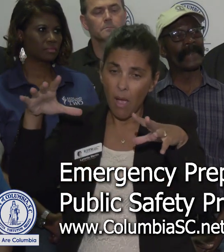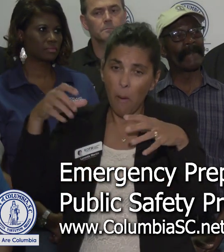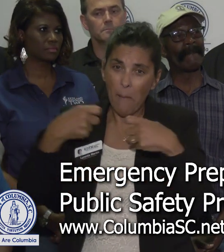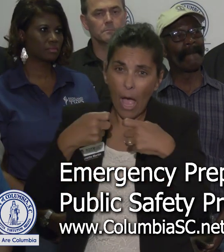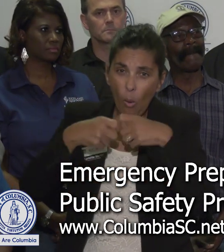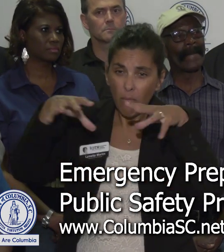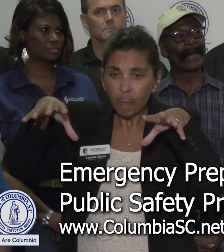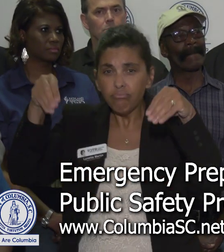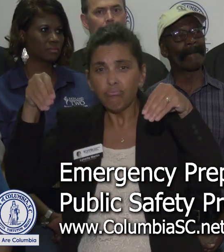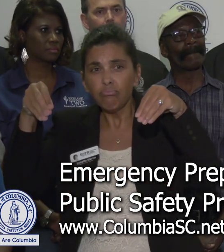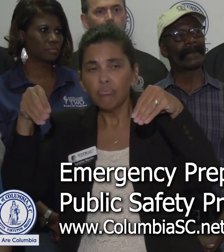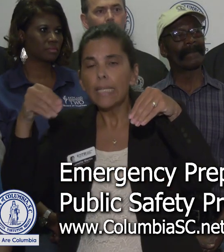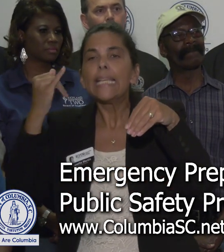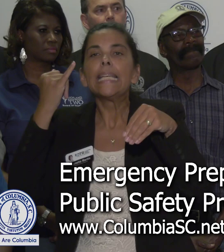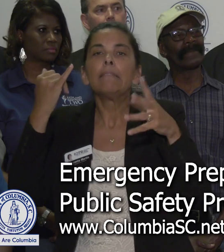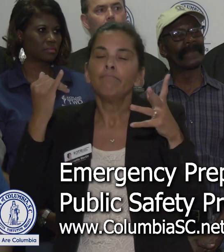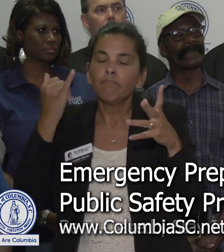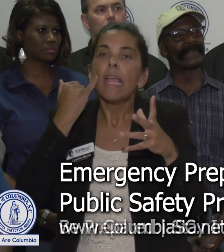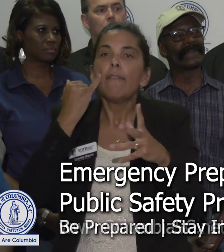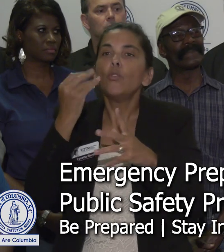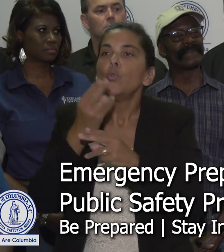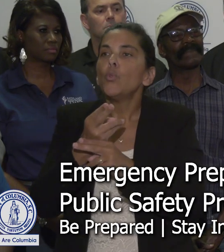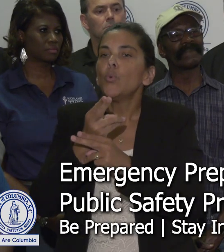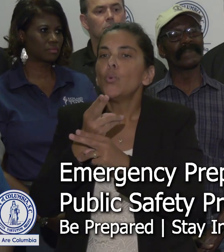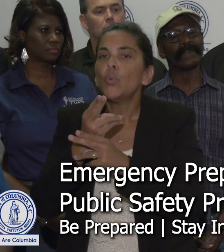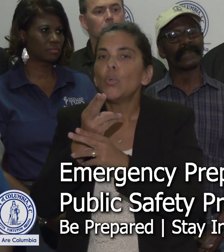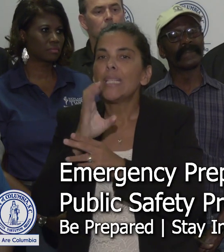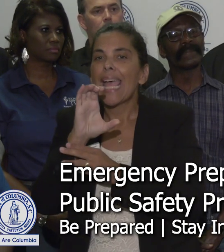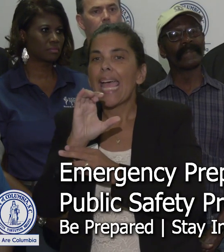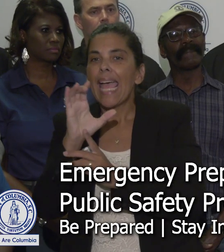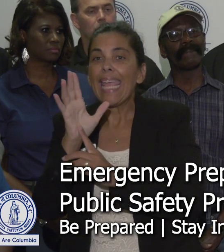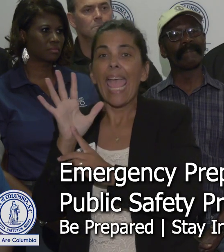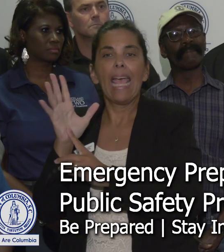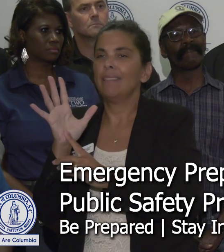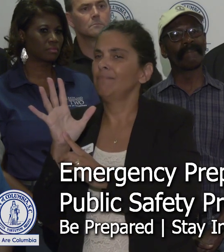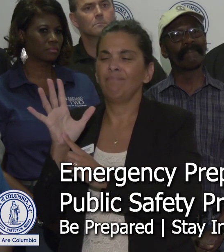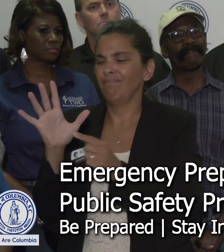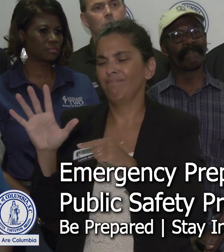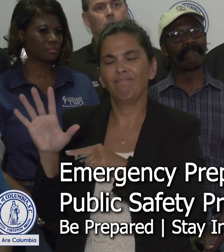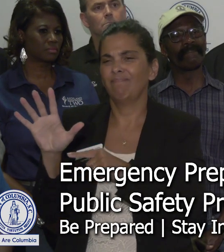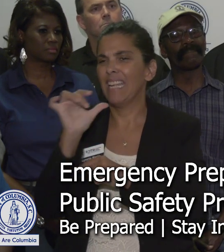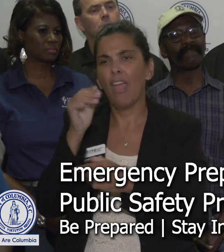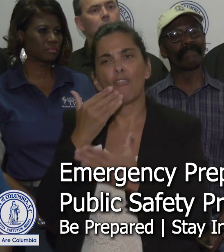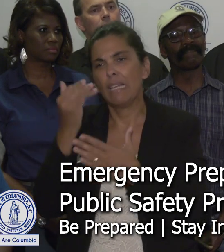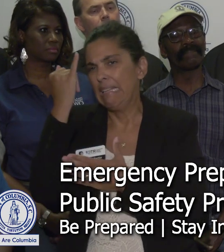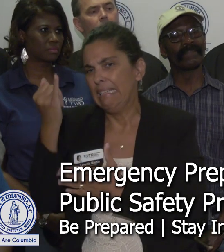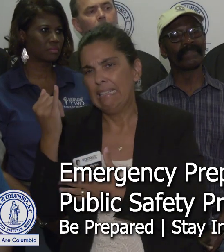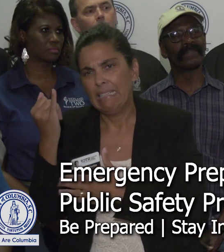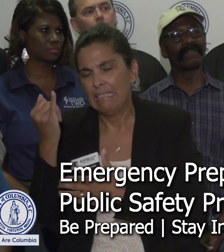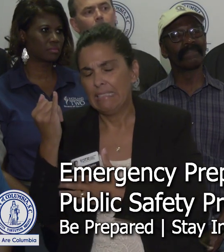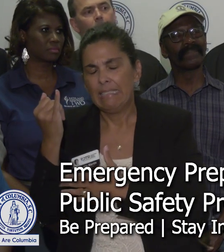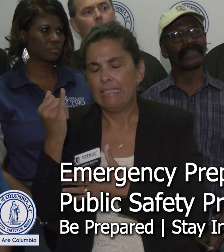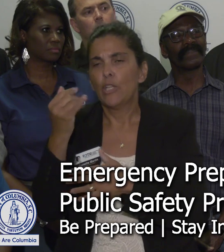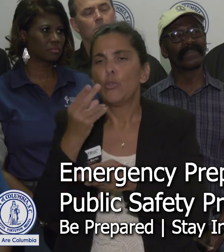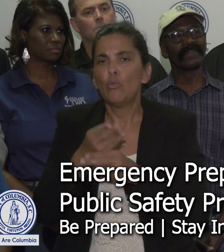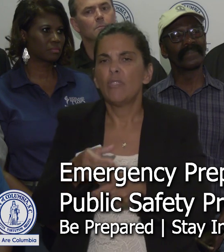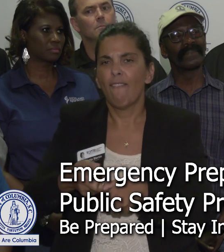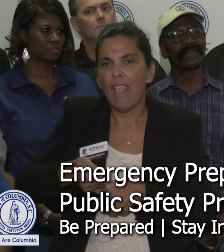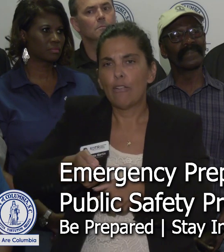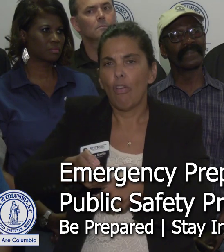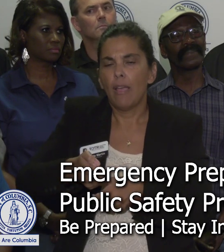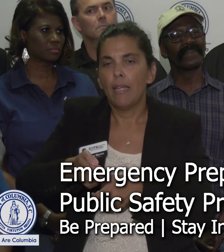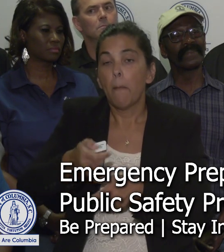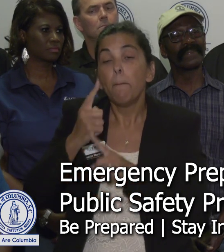always remember, if you're going to use candles, we don't advocate that you use, we want to make sure you get a flashlight, but if you get to use candles, please do not leave